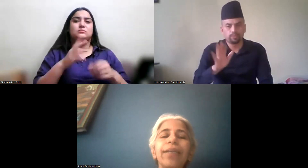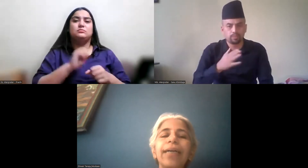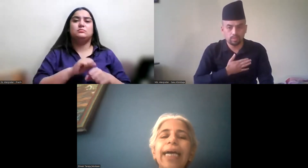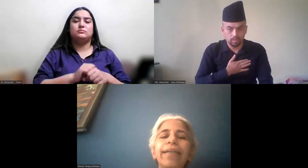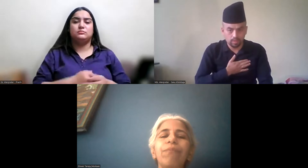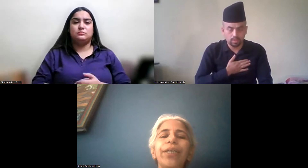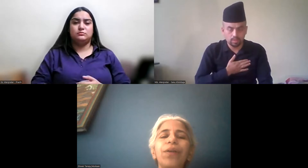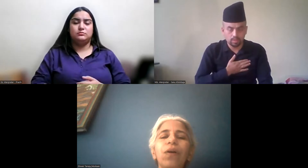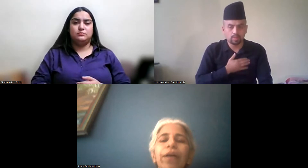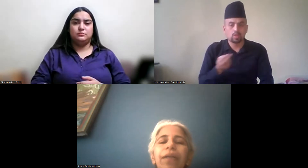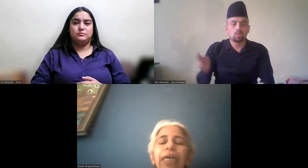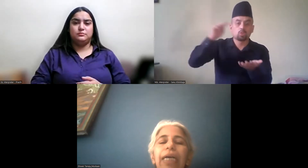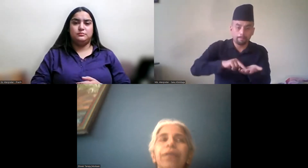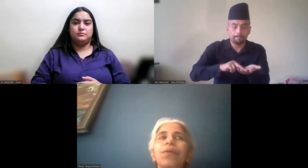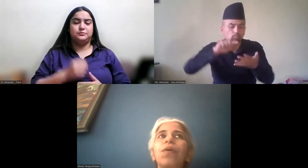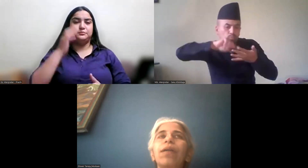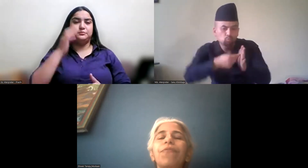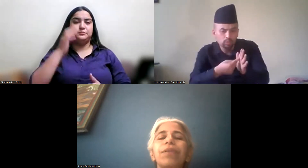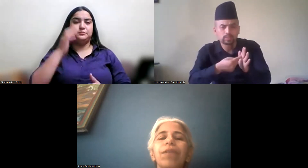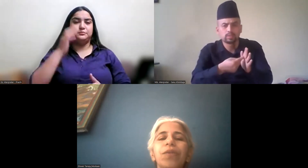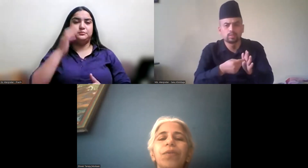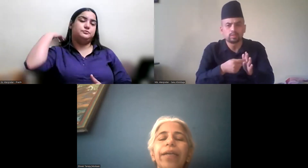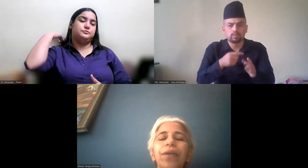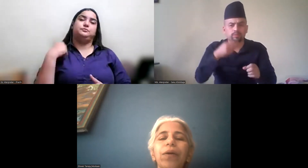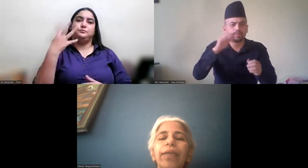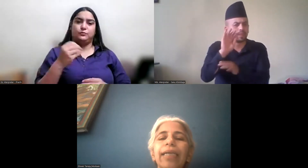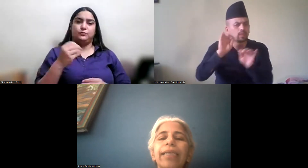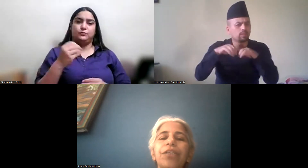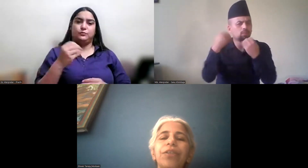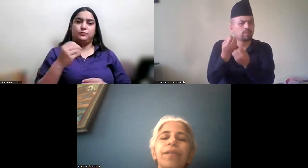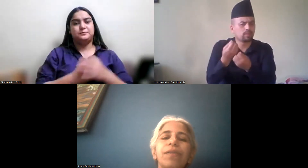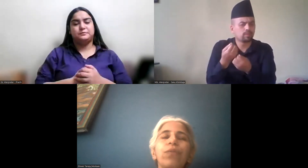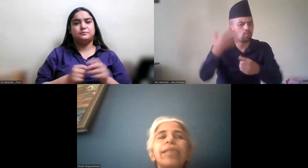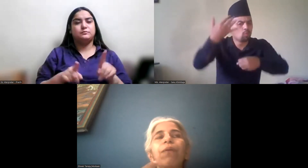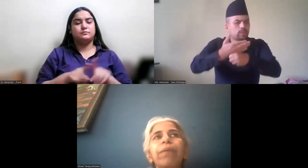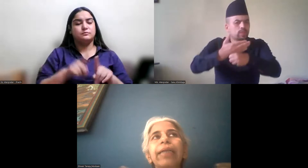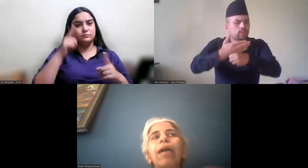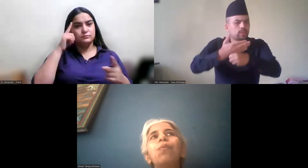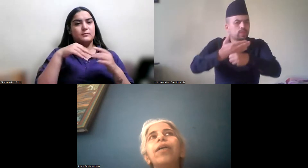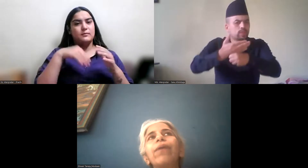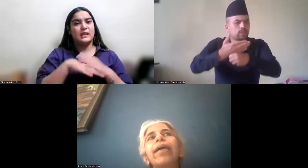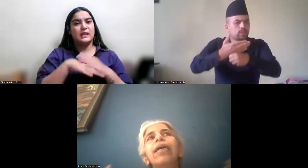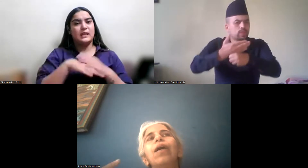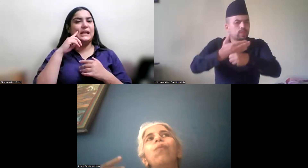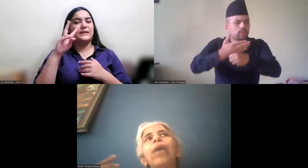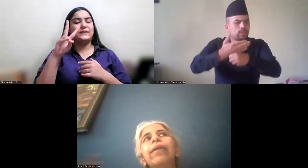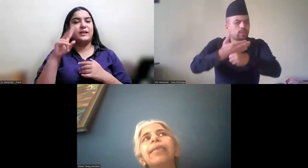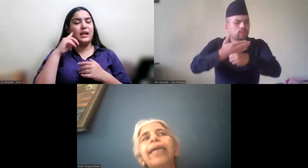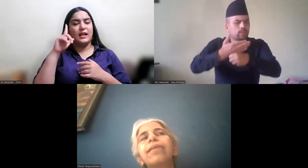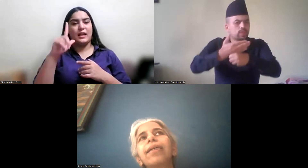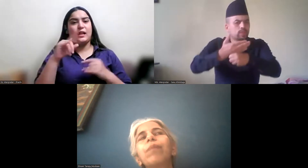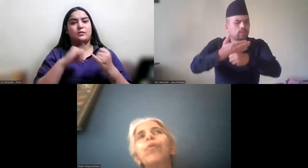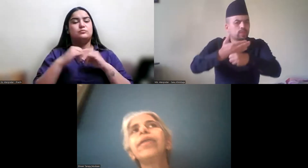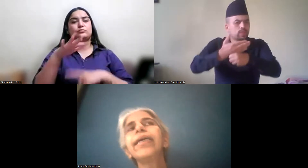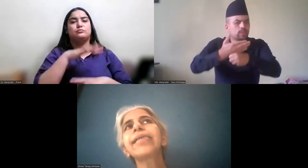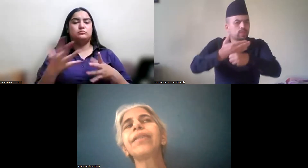to further add a bit on the role of civil society organizations in our work, where one side